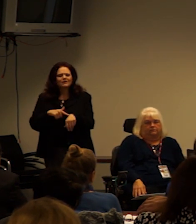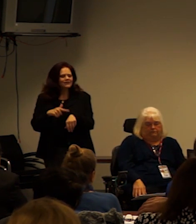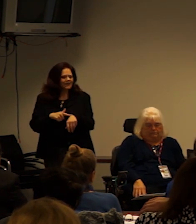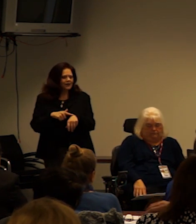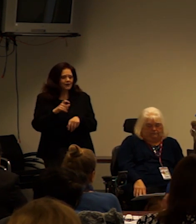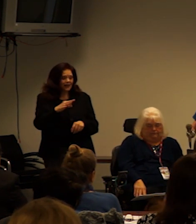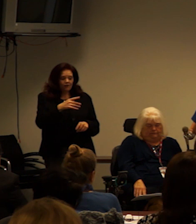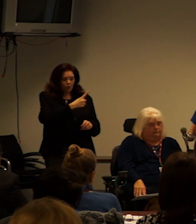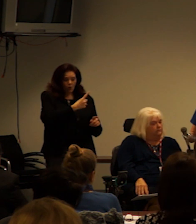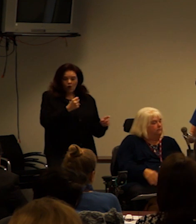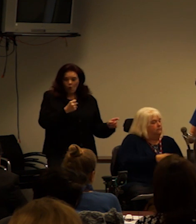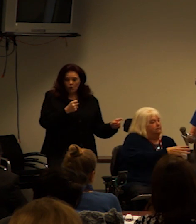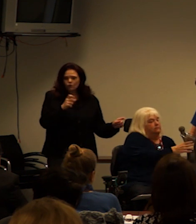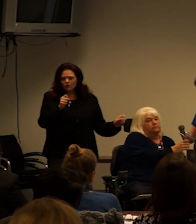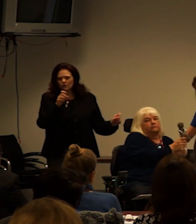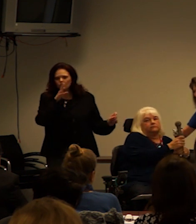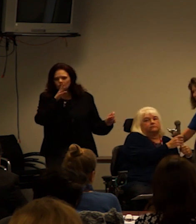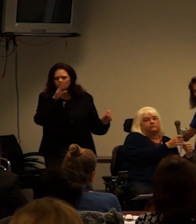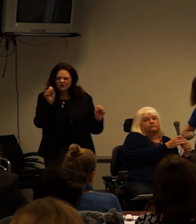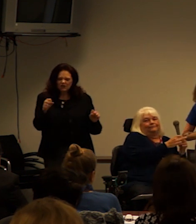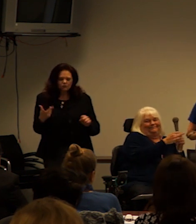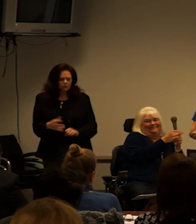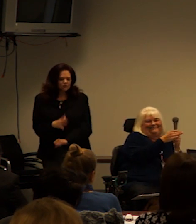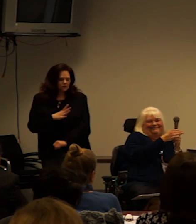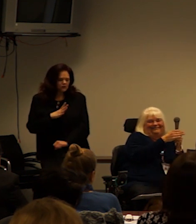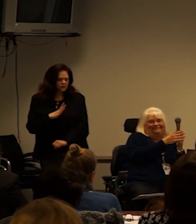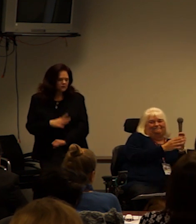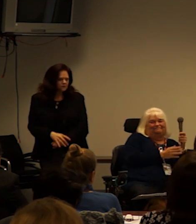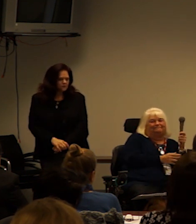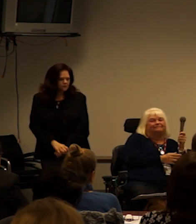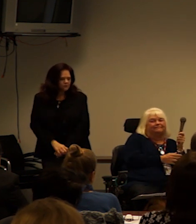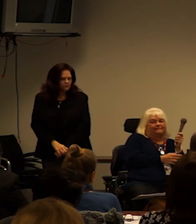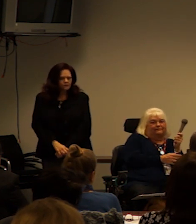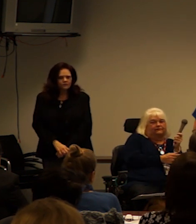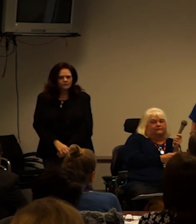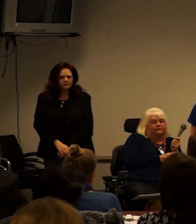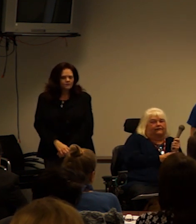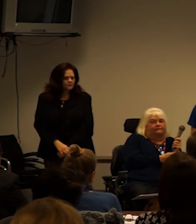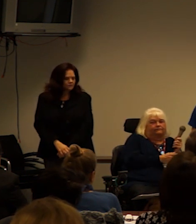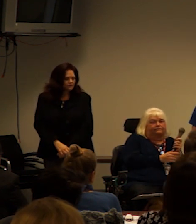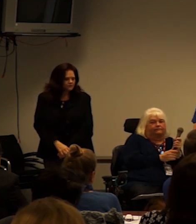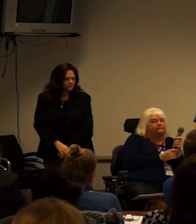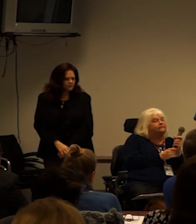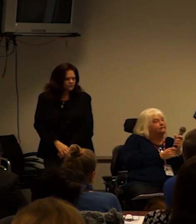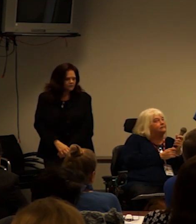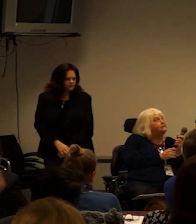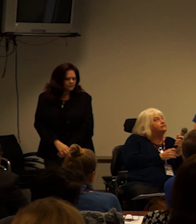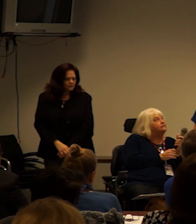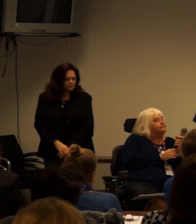cool. It'll pick you up. Just kind of keep it pointed. You can bring it out if you need to. That's okay. Cool.